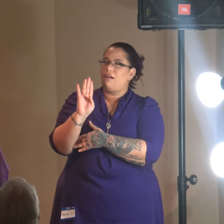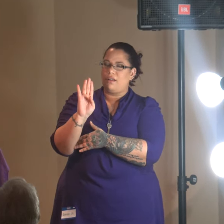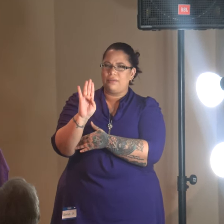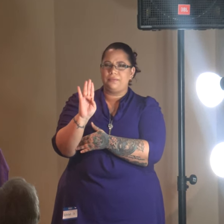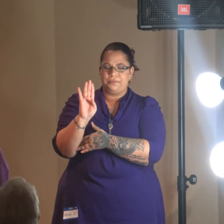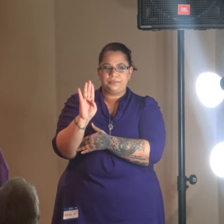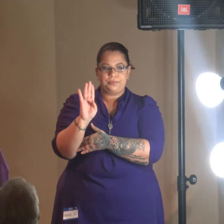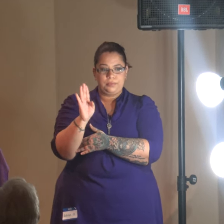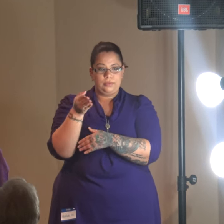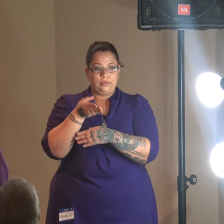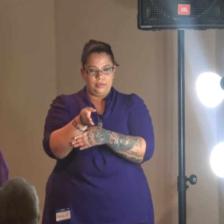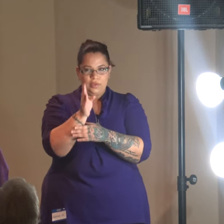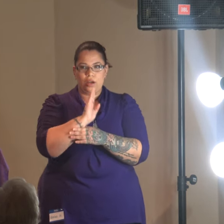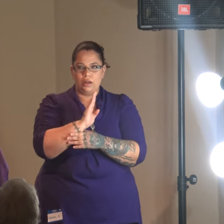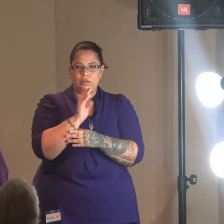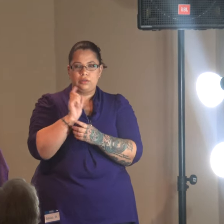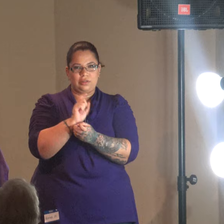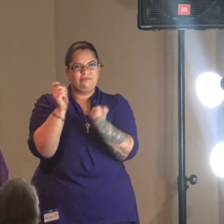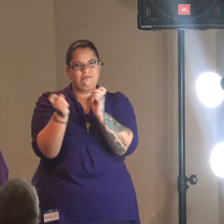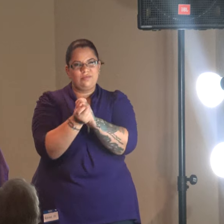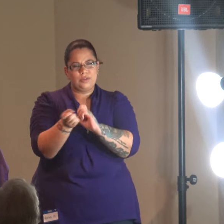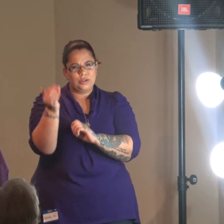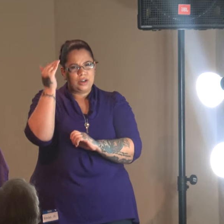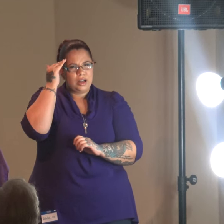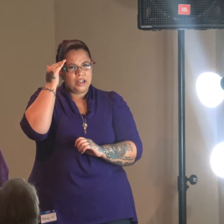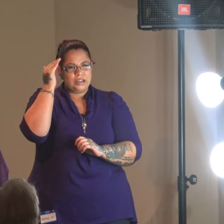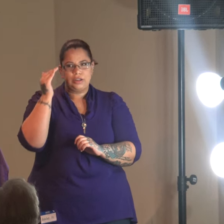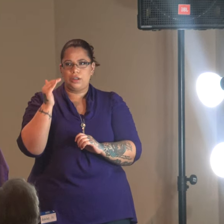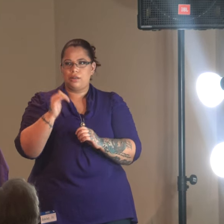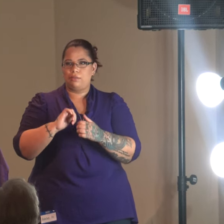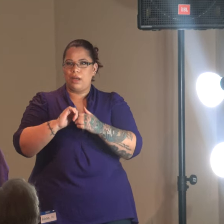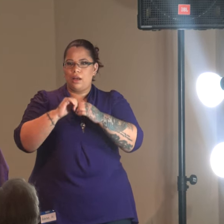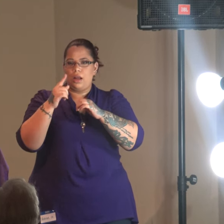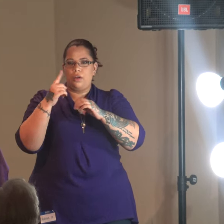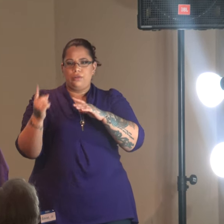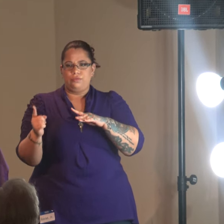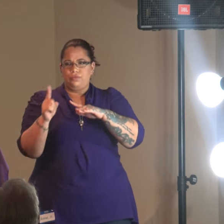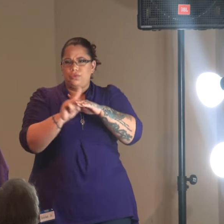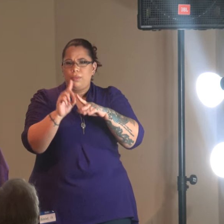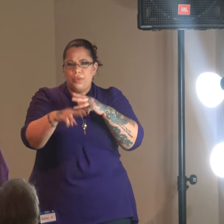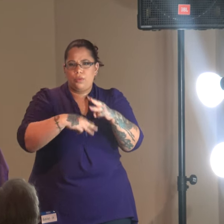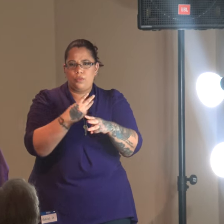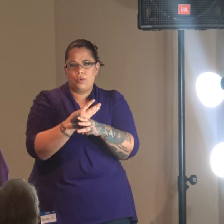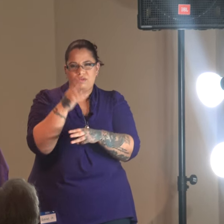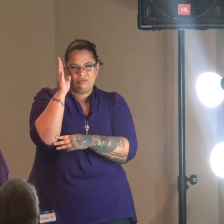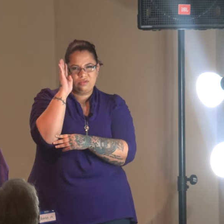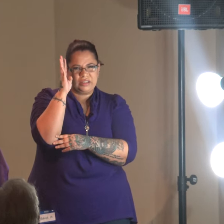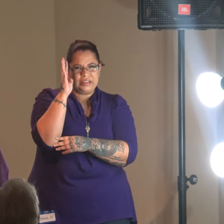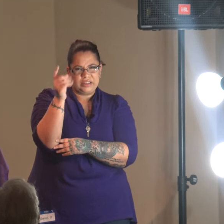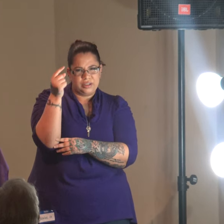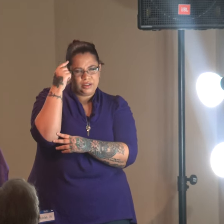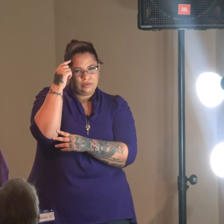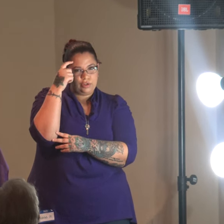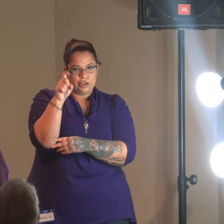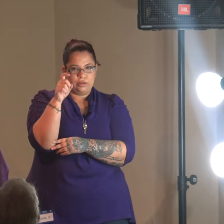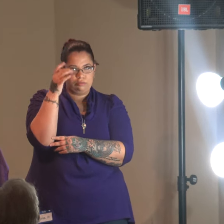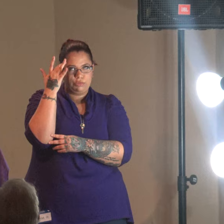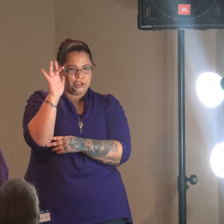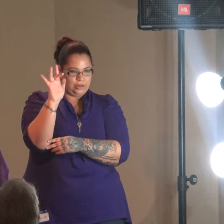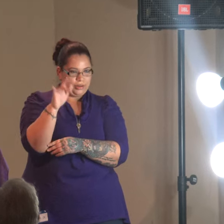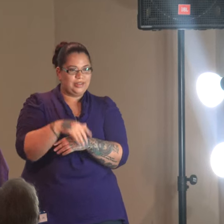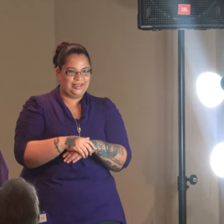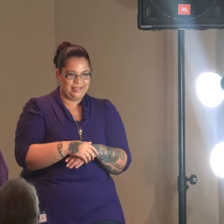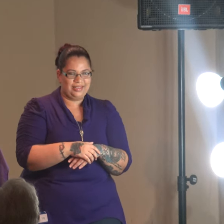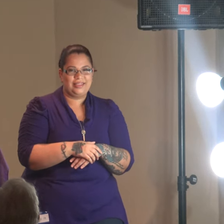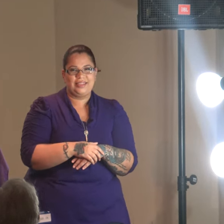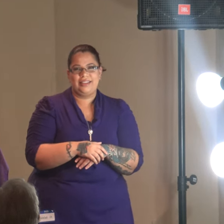to serve. You start shifting your consciousness about the way that you show up in the world, the creative genius. With my children, I tell them all the time,